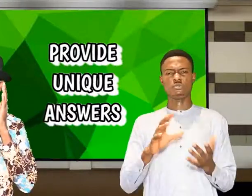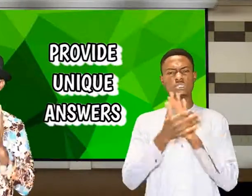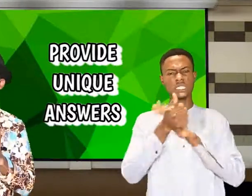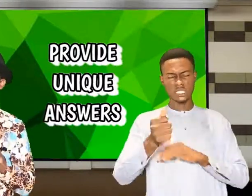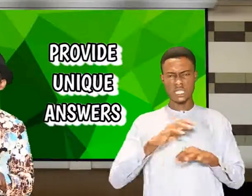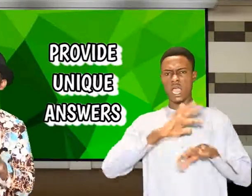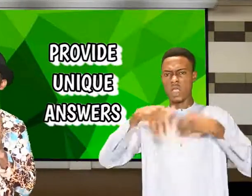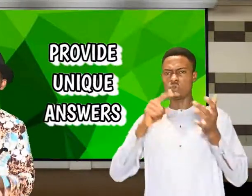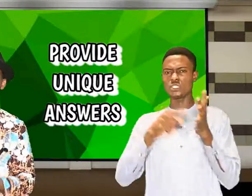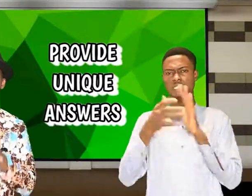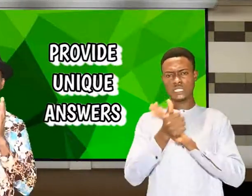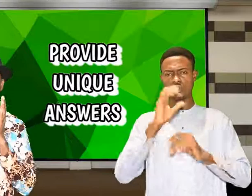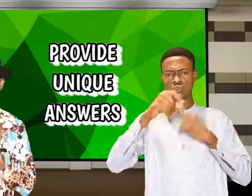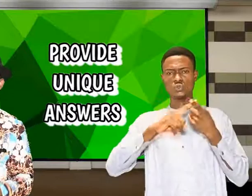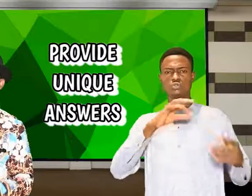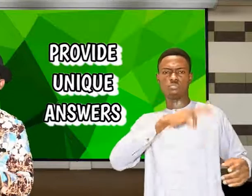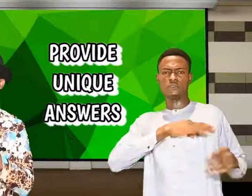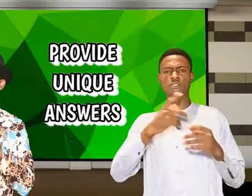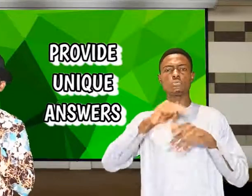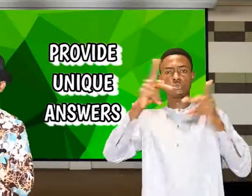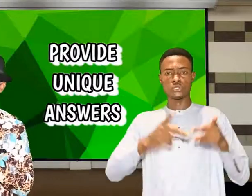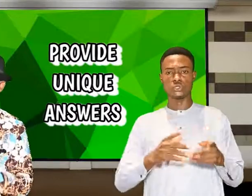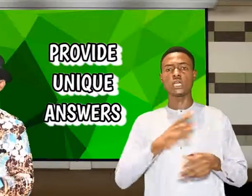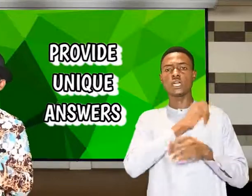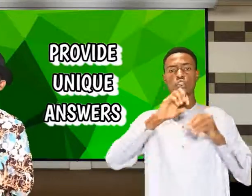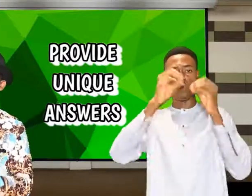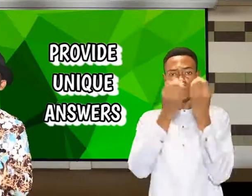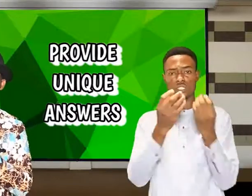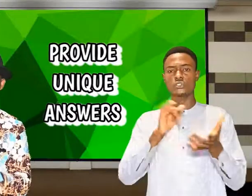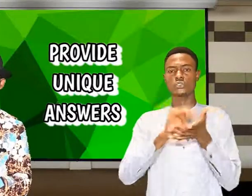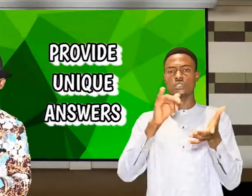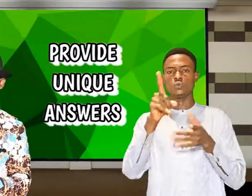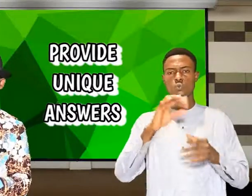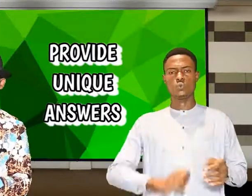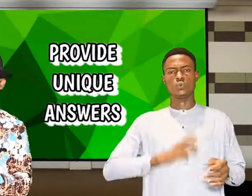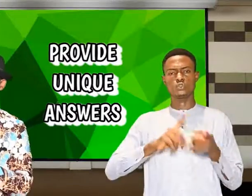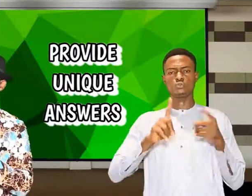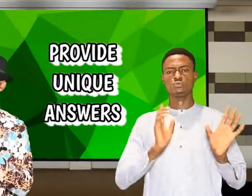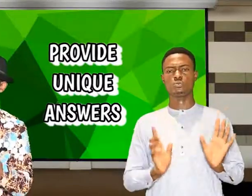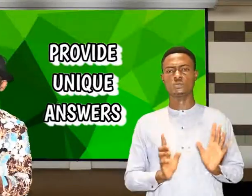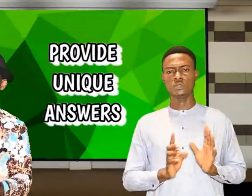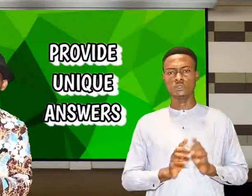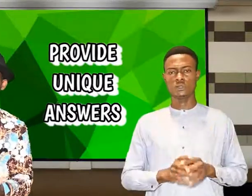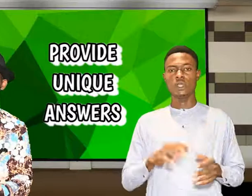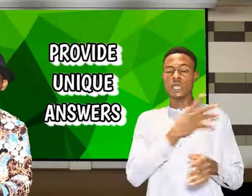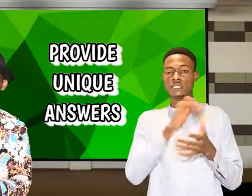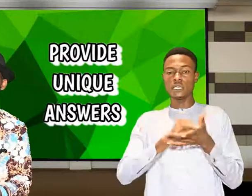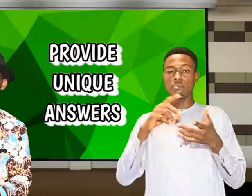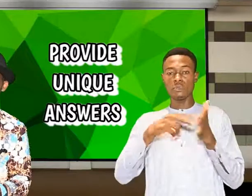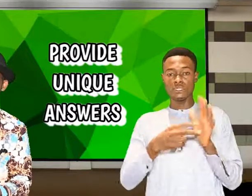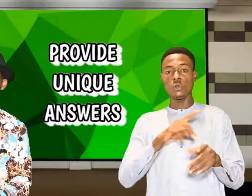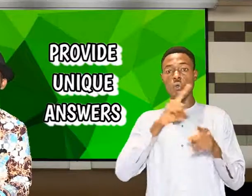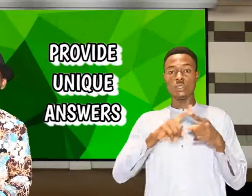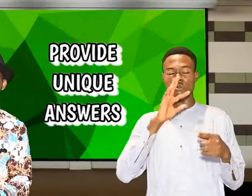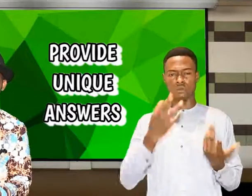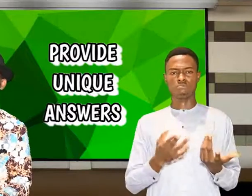and how these skills might benefit the position and organization for which you are being interviewed. And that means that when you